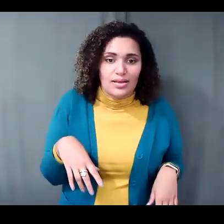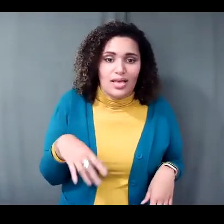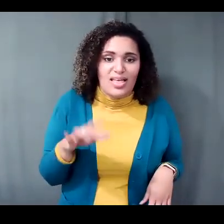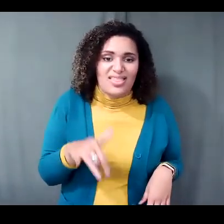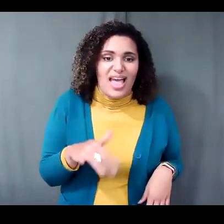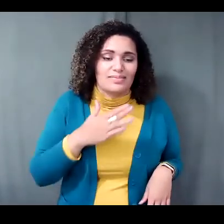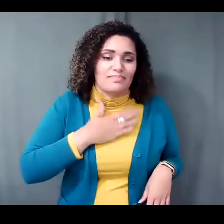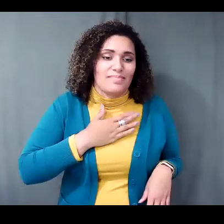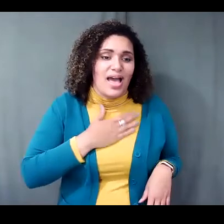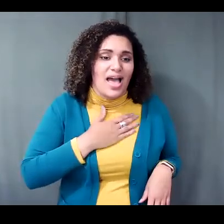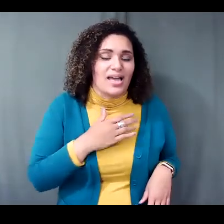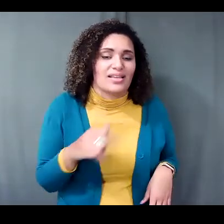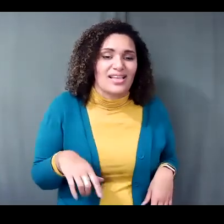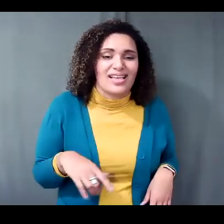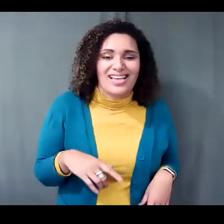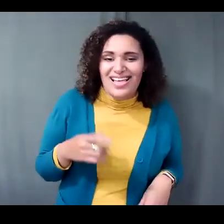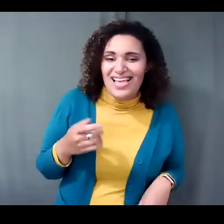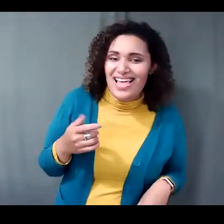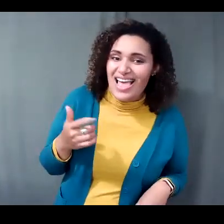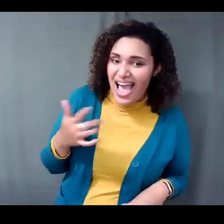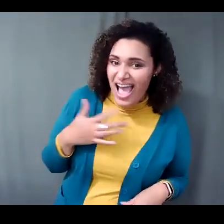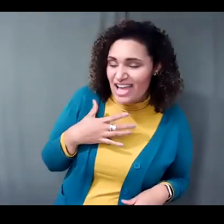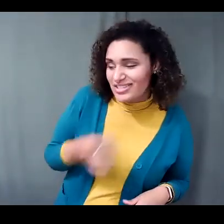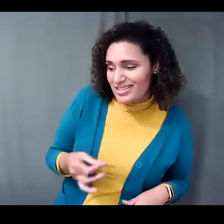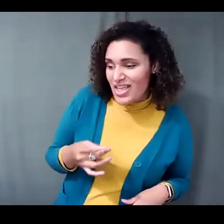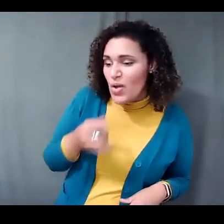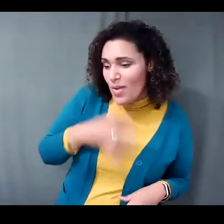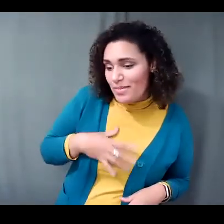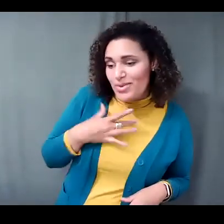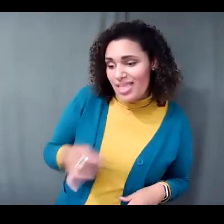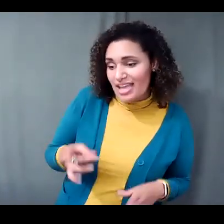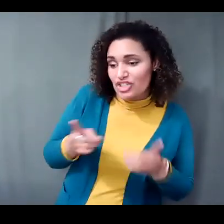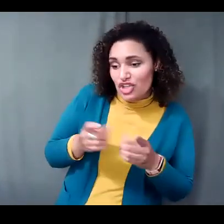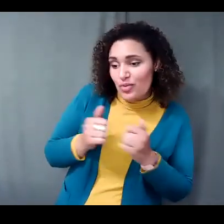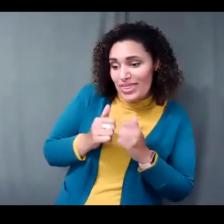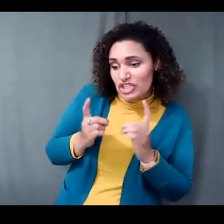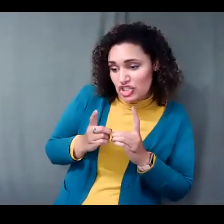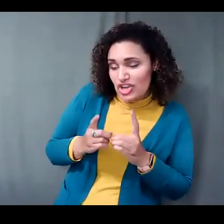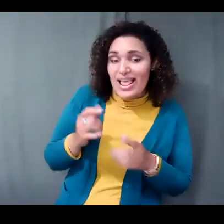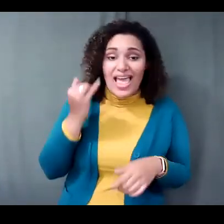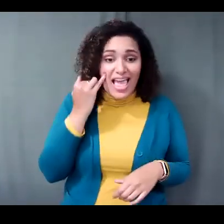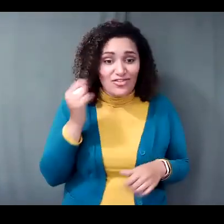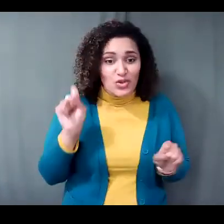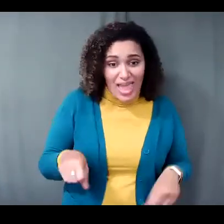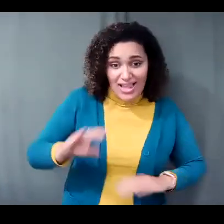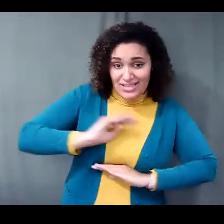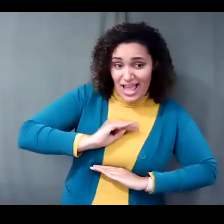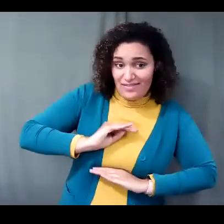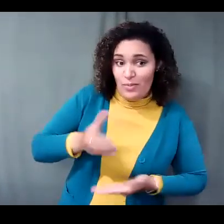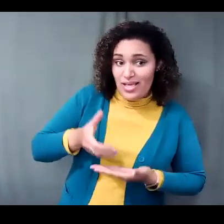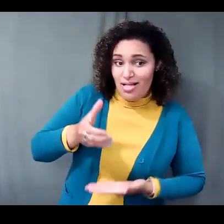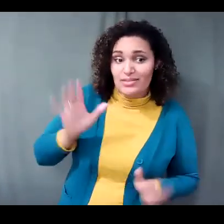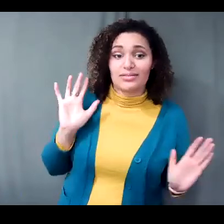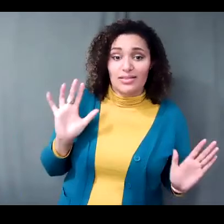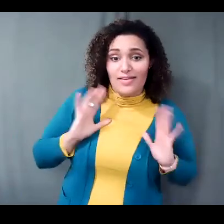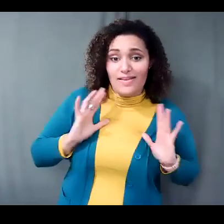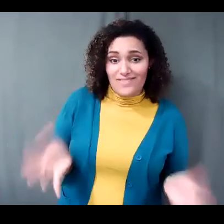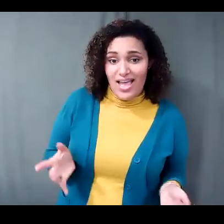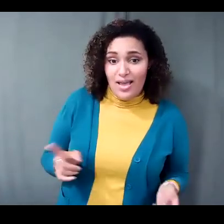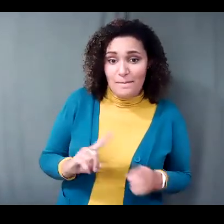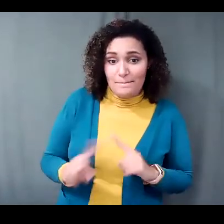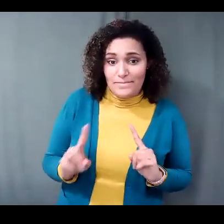wines to very strong cheeses, to smoked meat, to kind of a charcuterie plate. We have in our